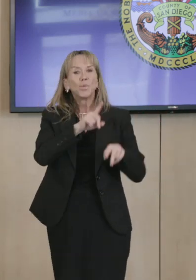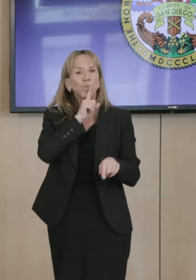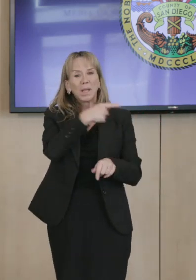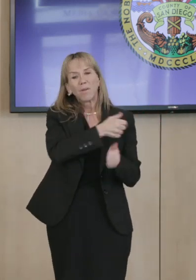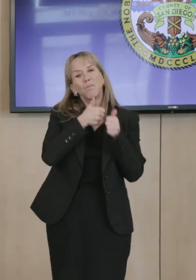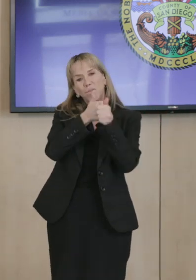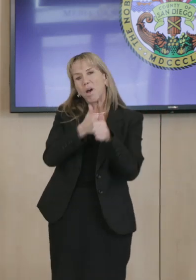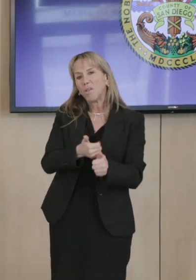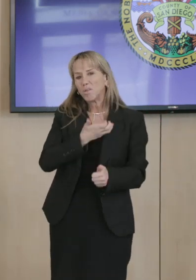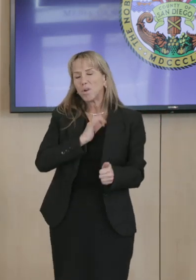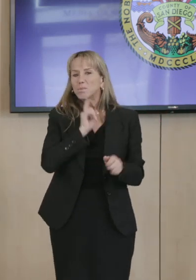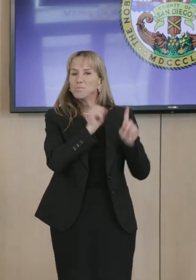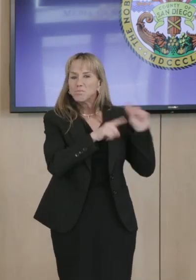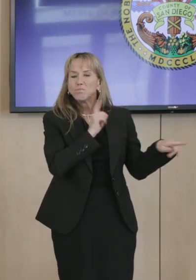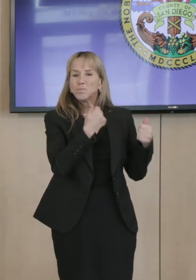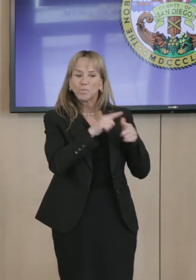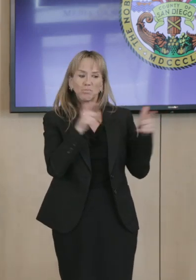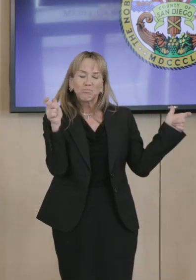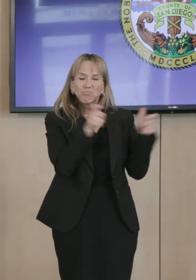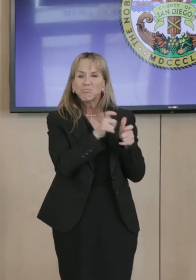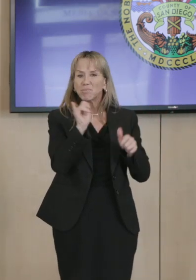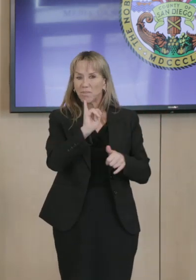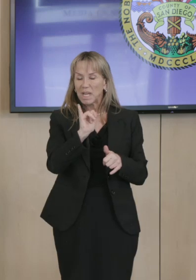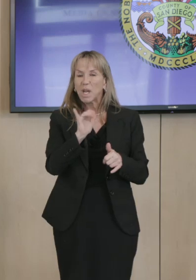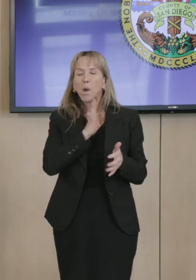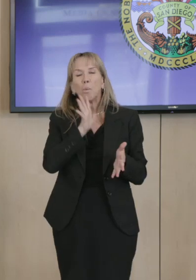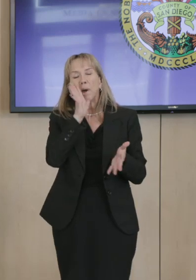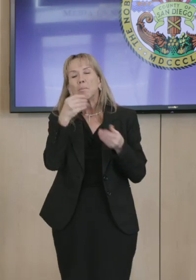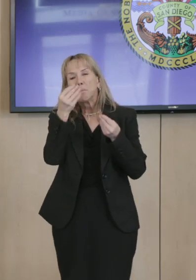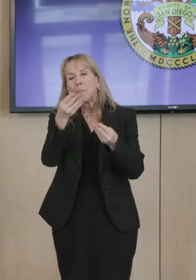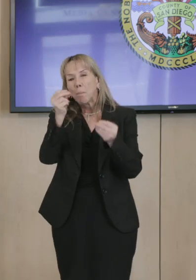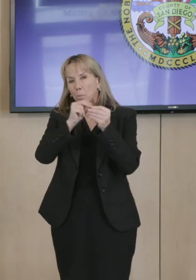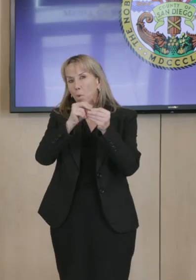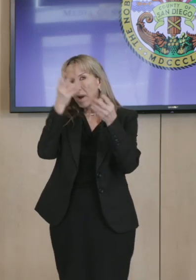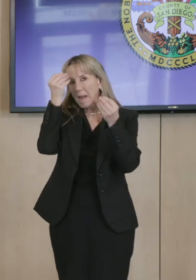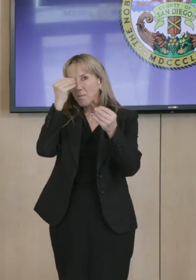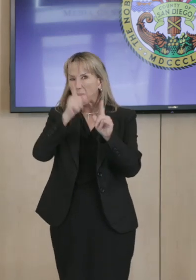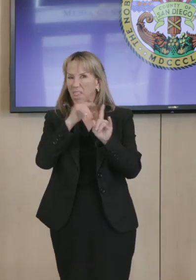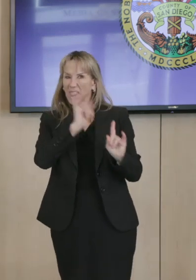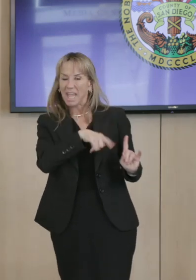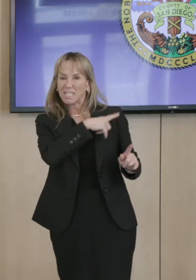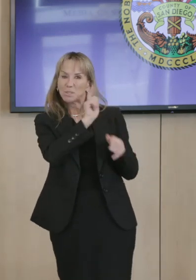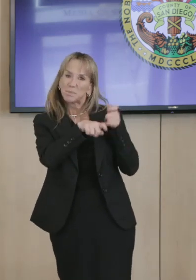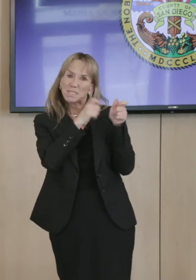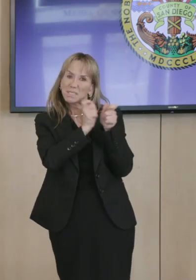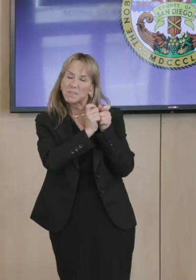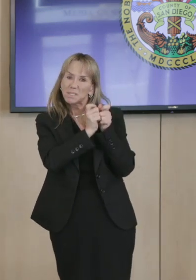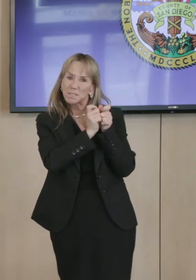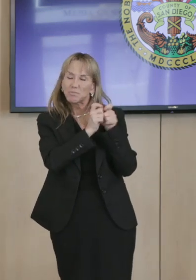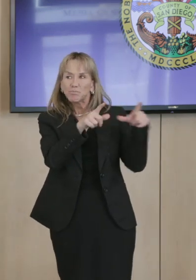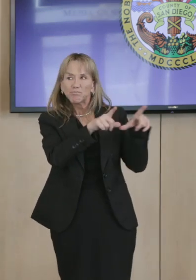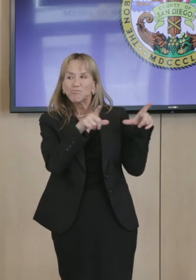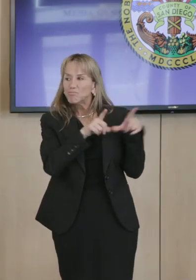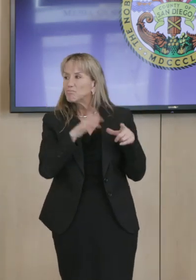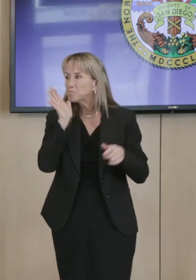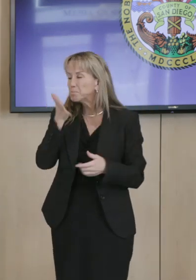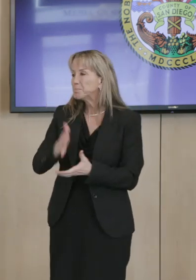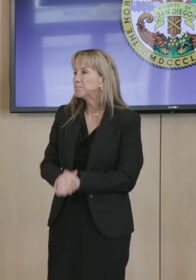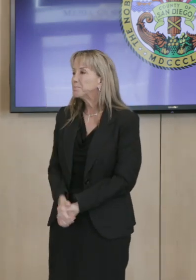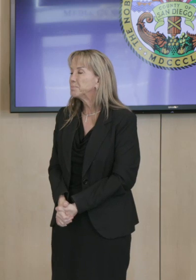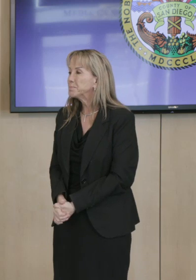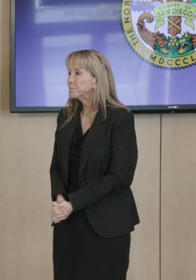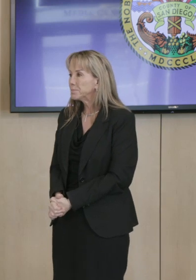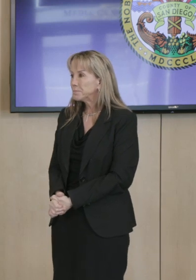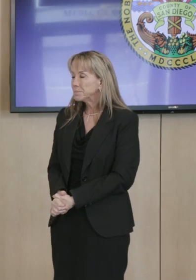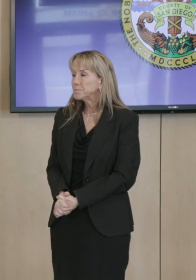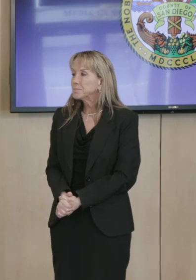occur. And again, we'll have more information as time goes by with that specific location. Okay, and I